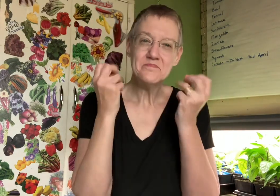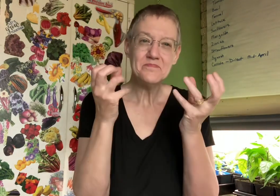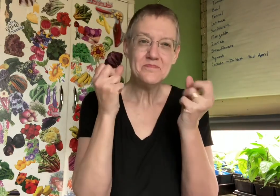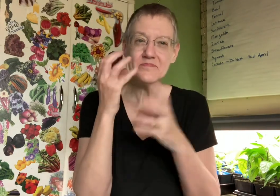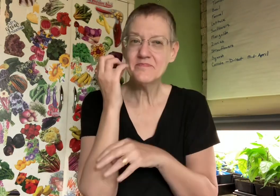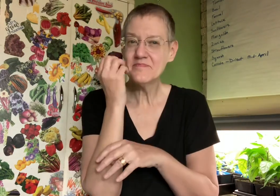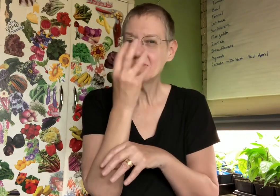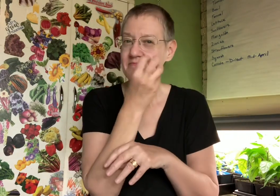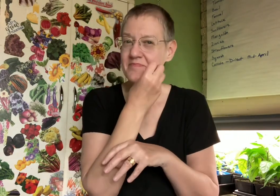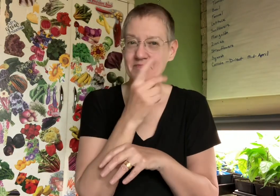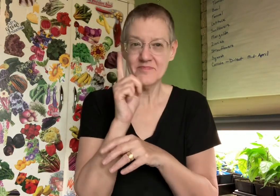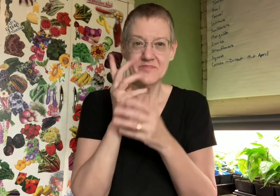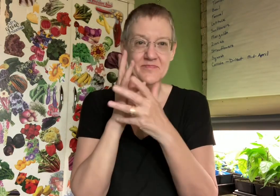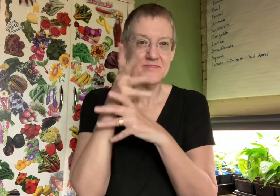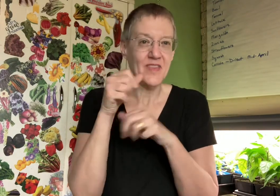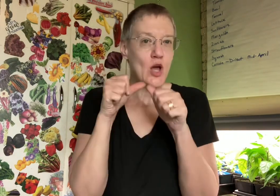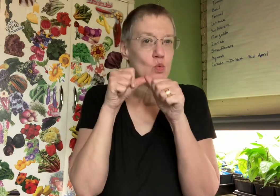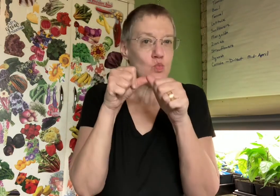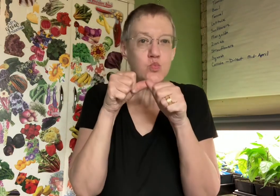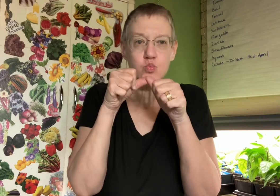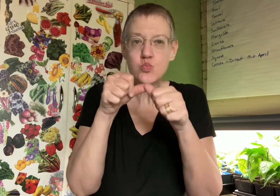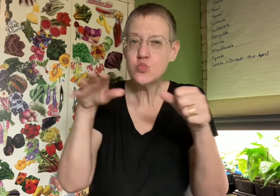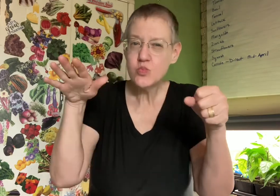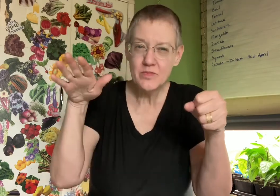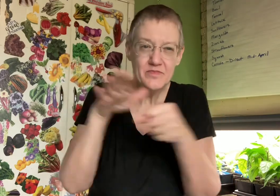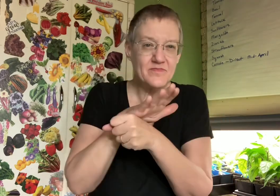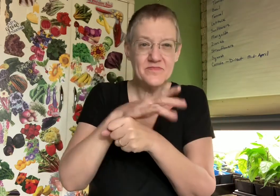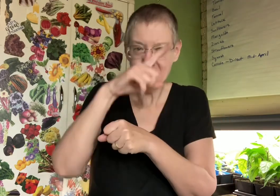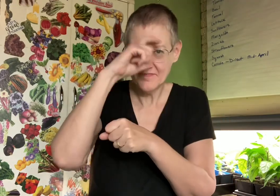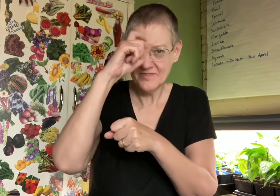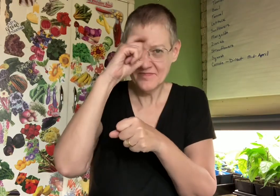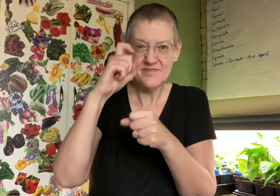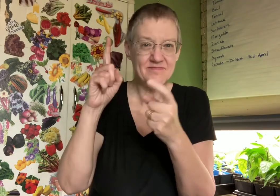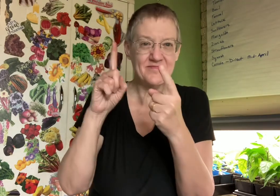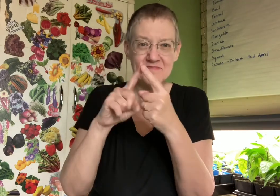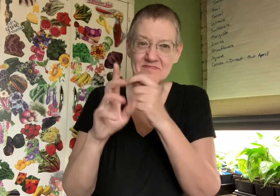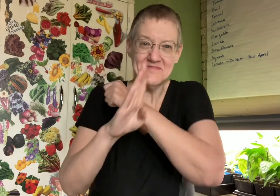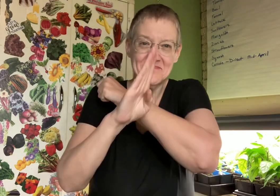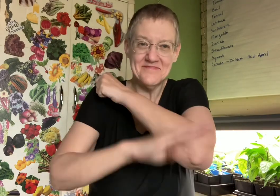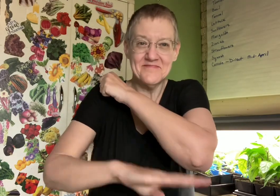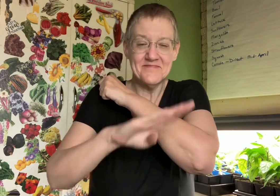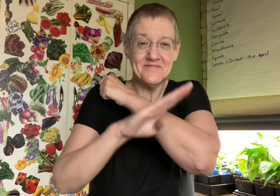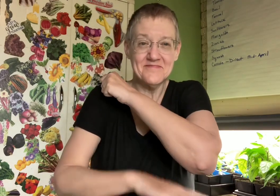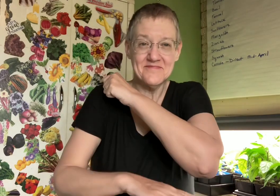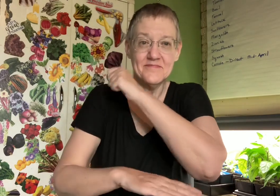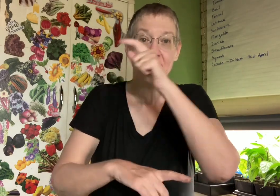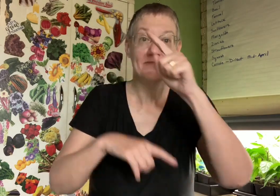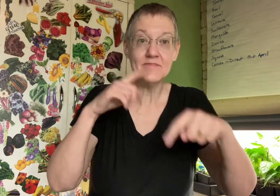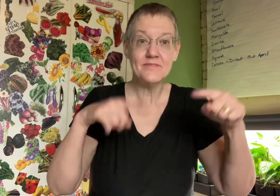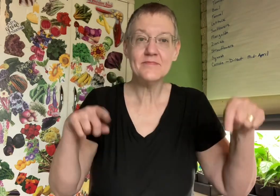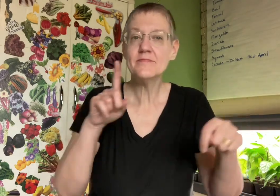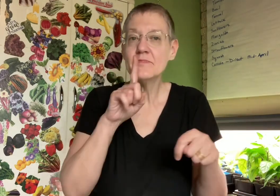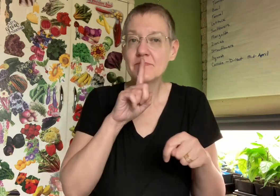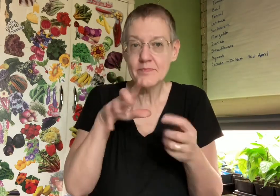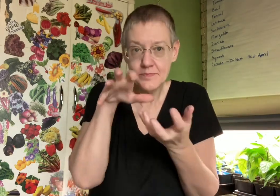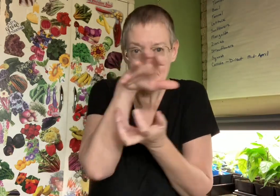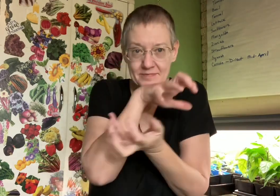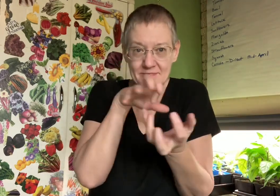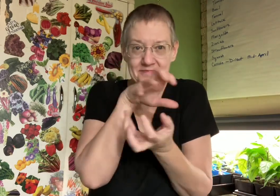multi-branching, multi-flowering variety, and it's going to keep blooming summer through